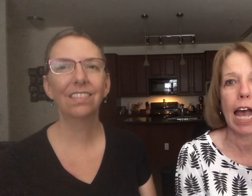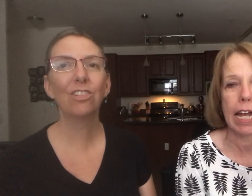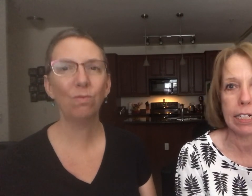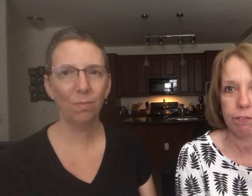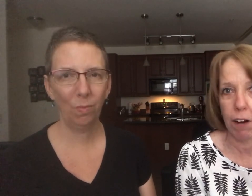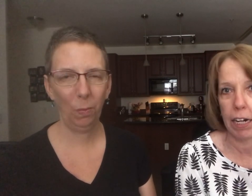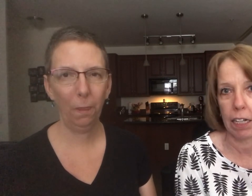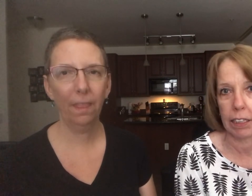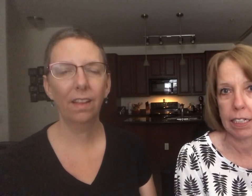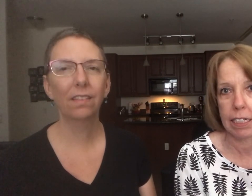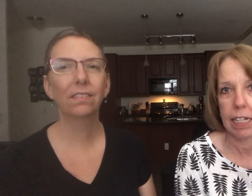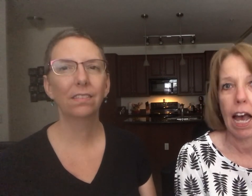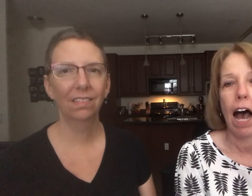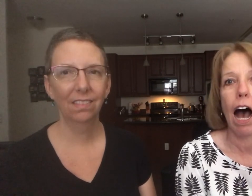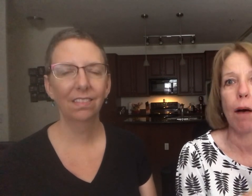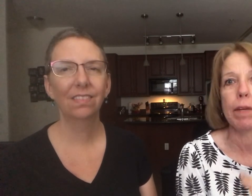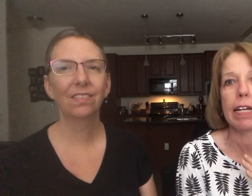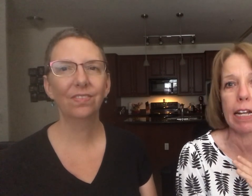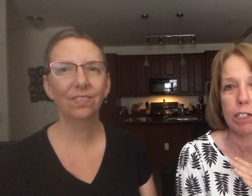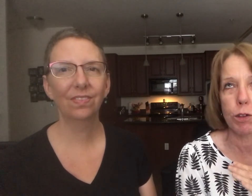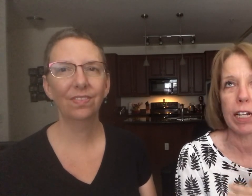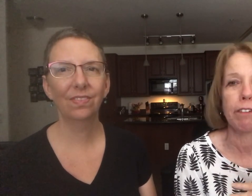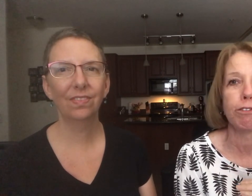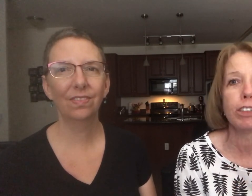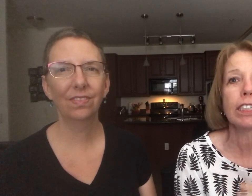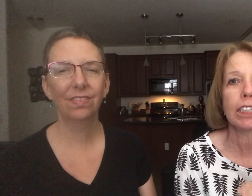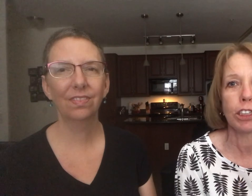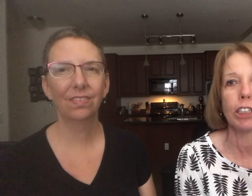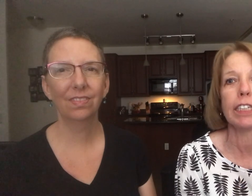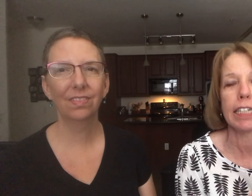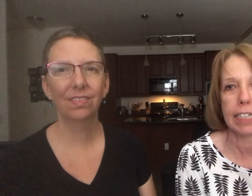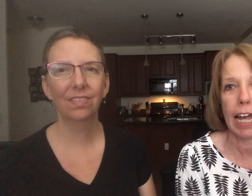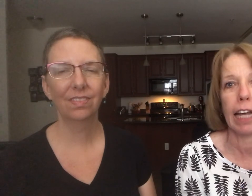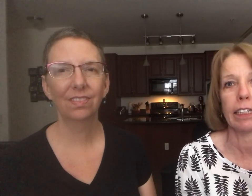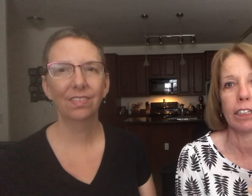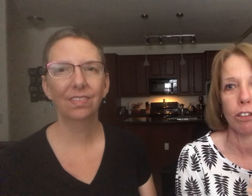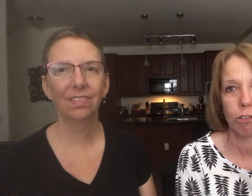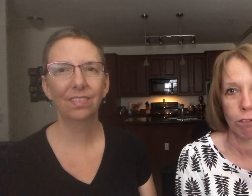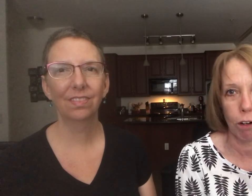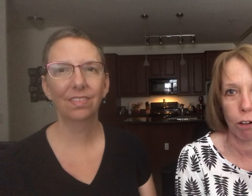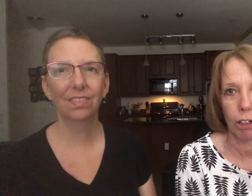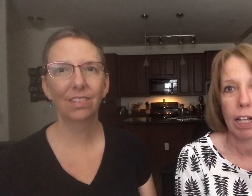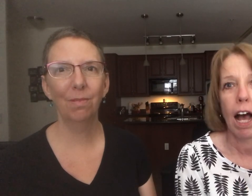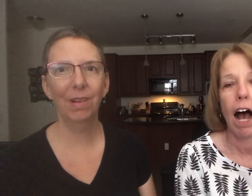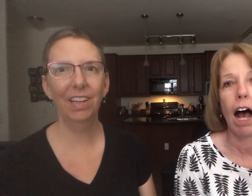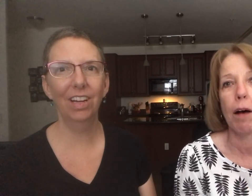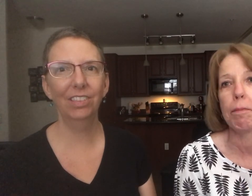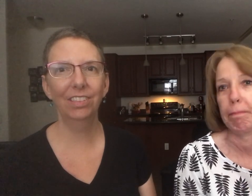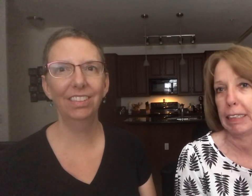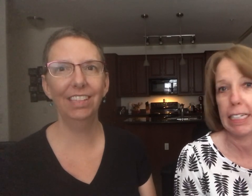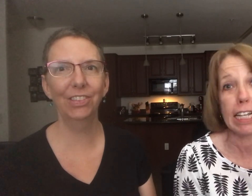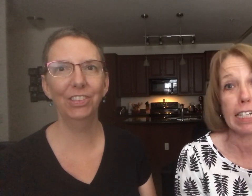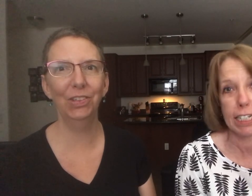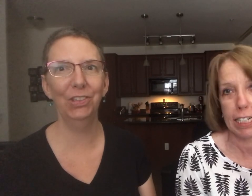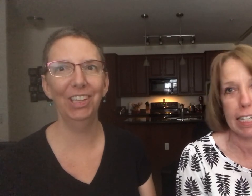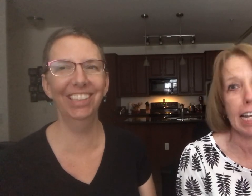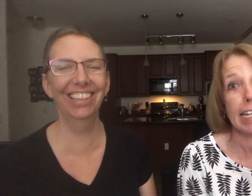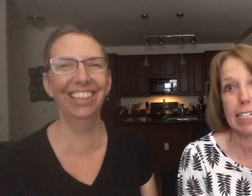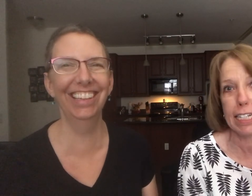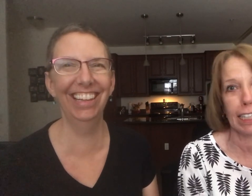and fried onions. And it's on a really good Italian roll. Oh my gosh. Sounds so good. It is